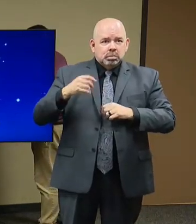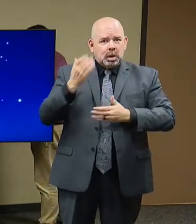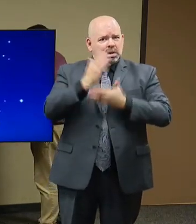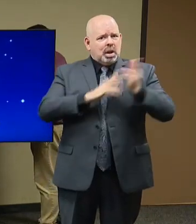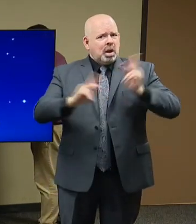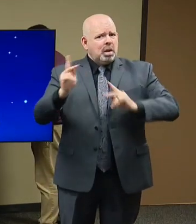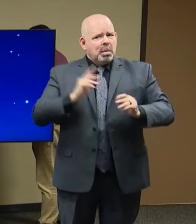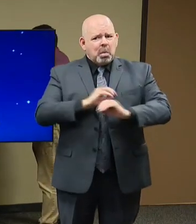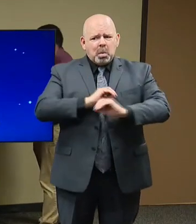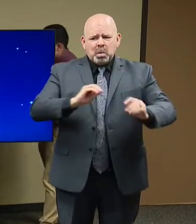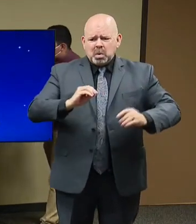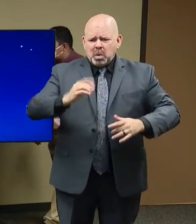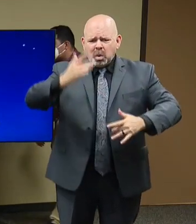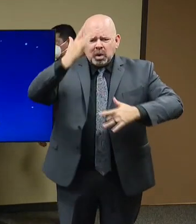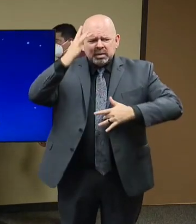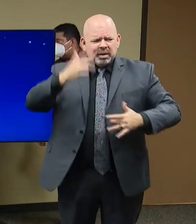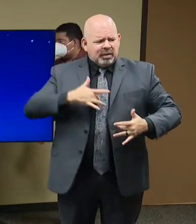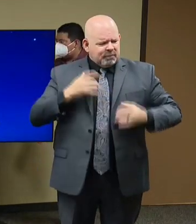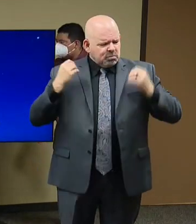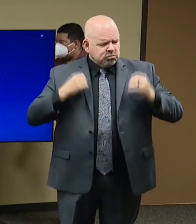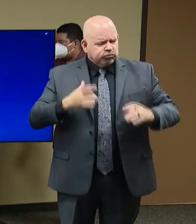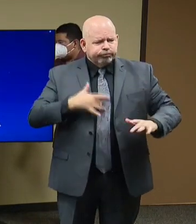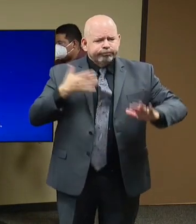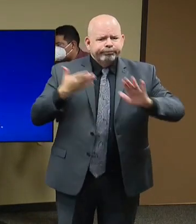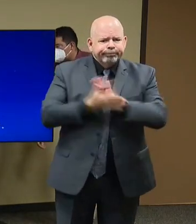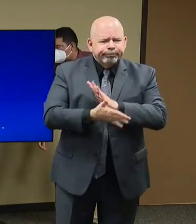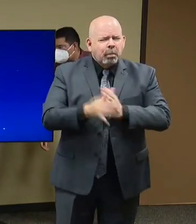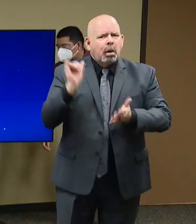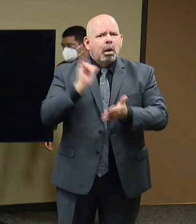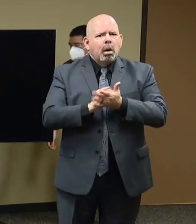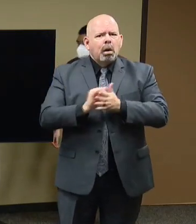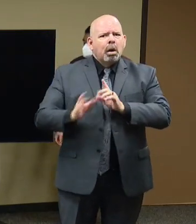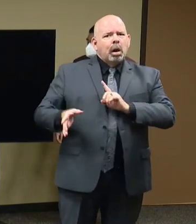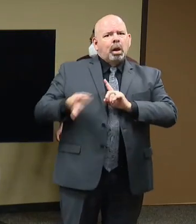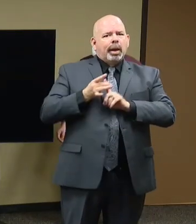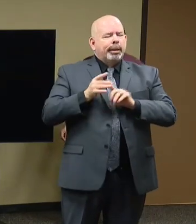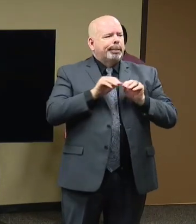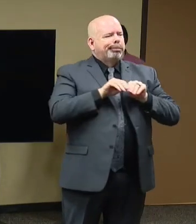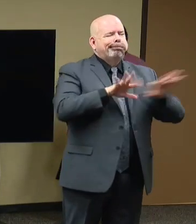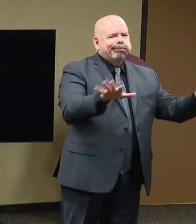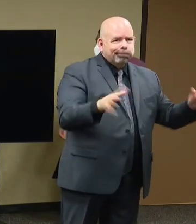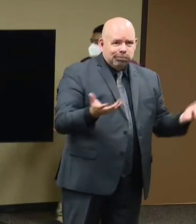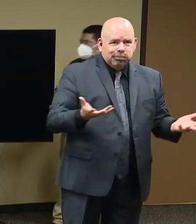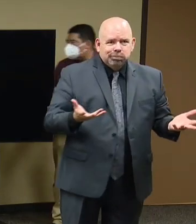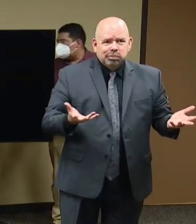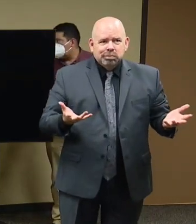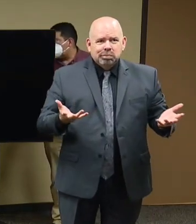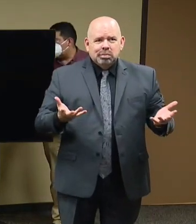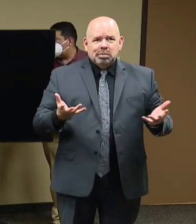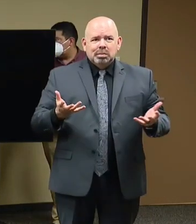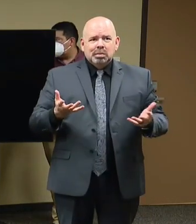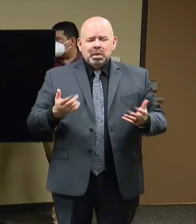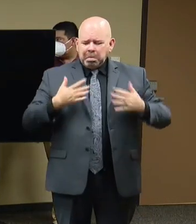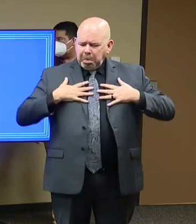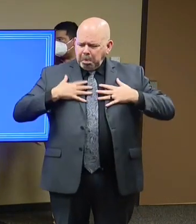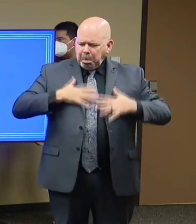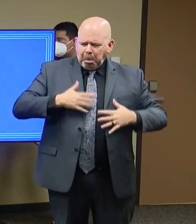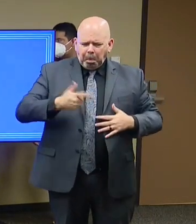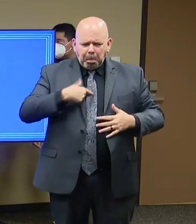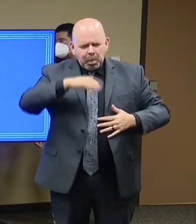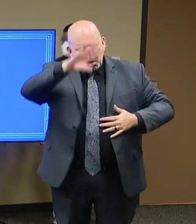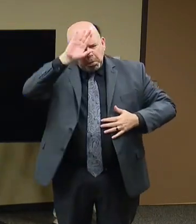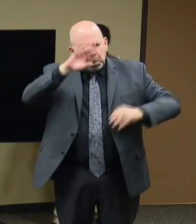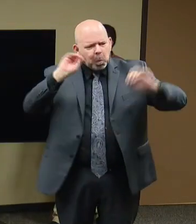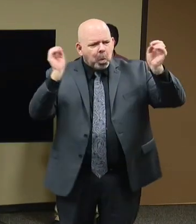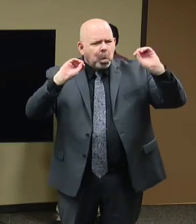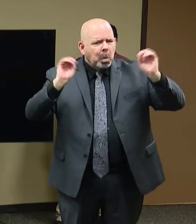People don't even know that they have it, that they're infected, and they can be spreading it further. And that's why it's so important for everyone to be using the mask and wearing it